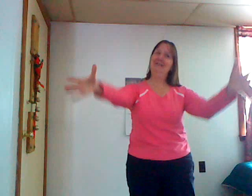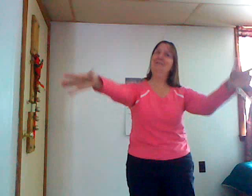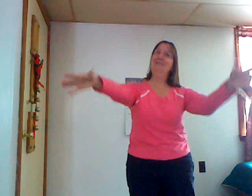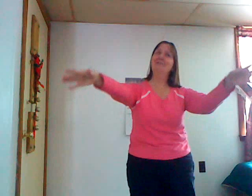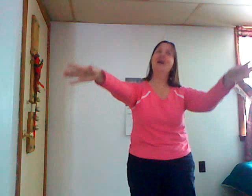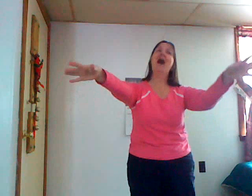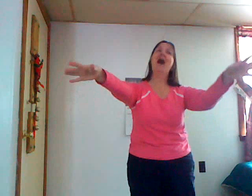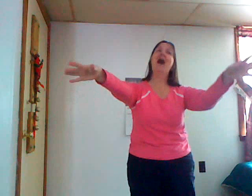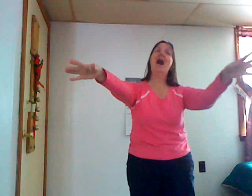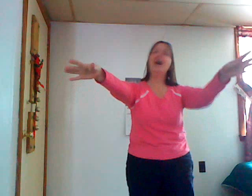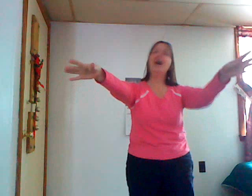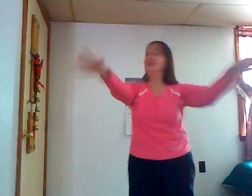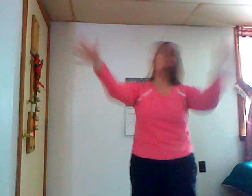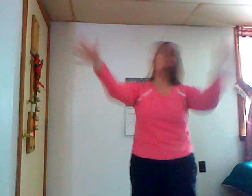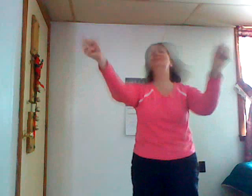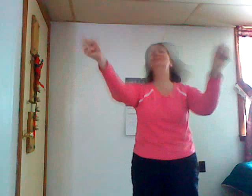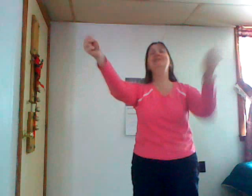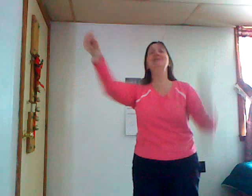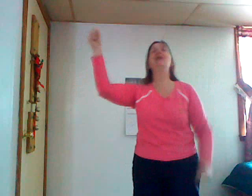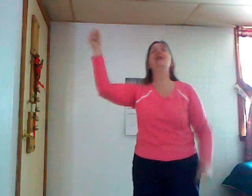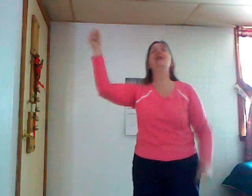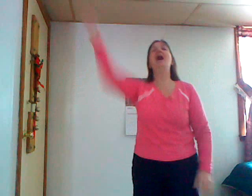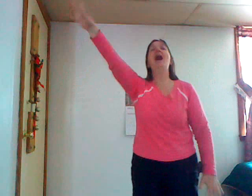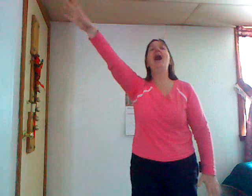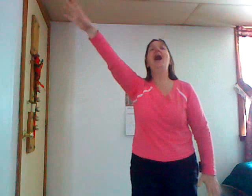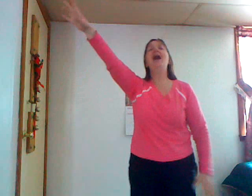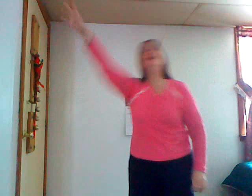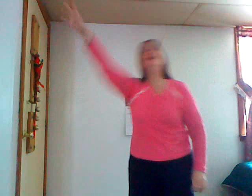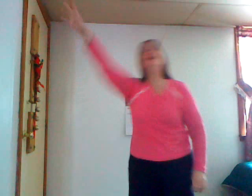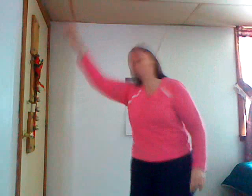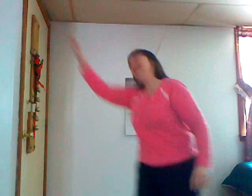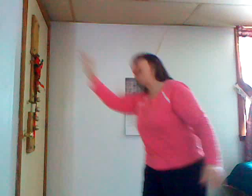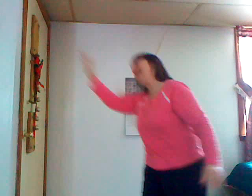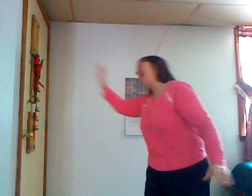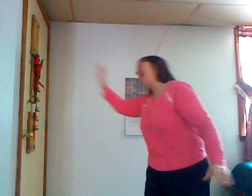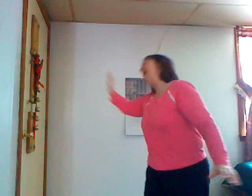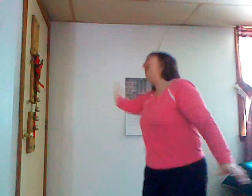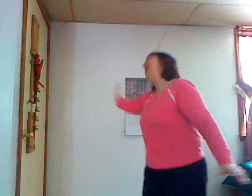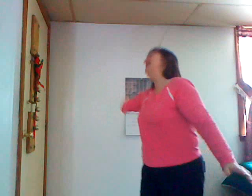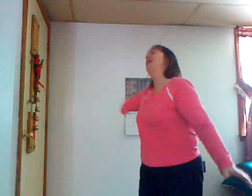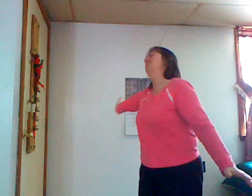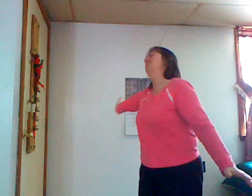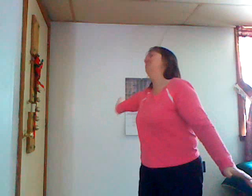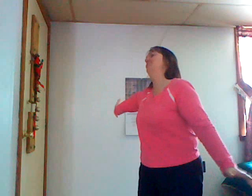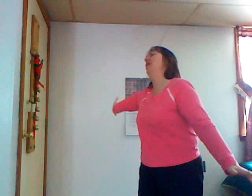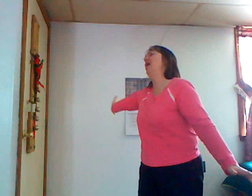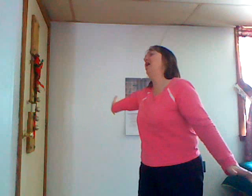right behind. Like a bridge